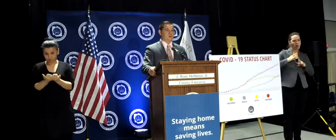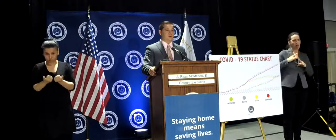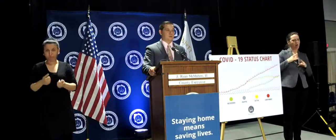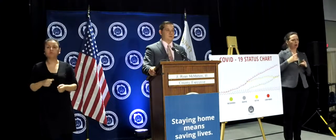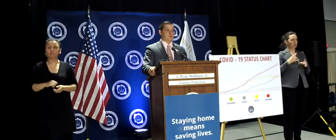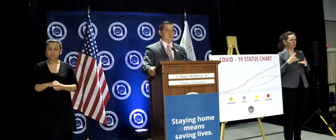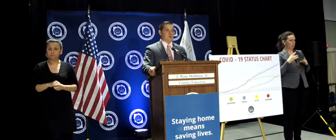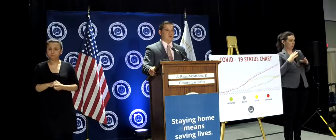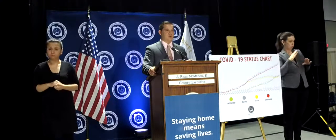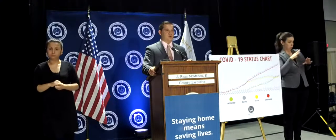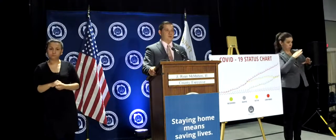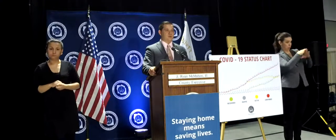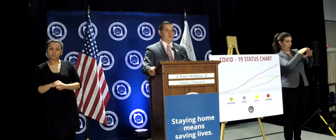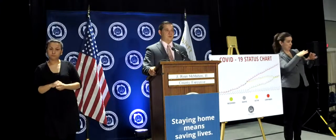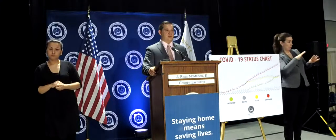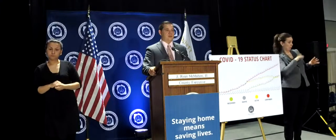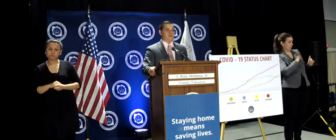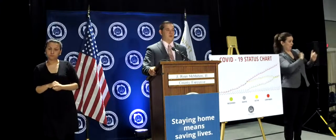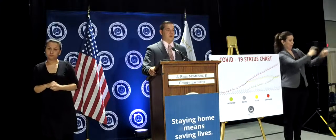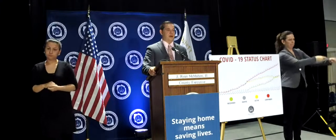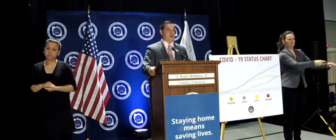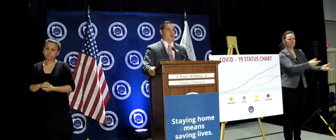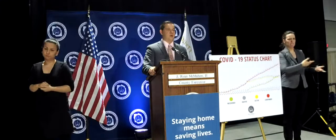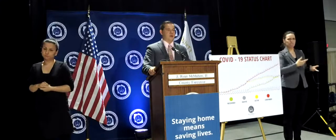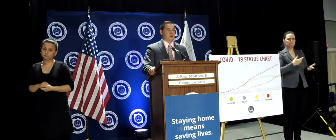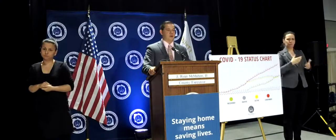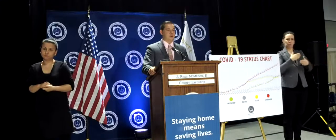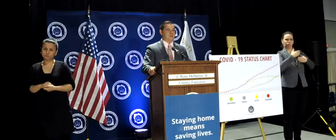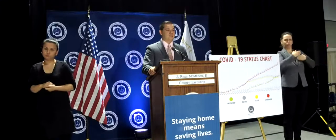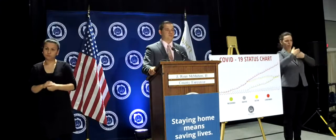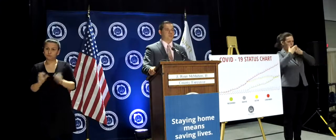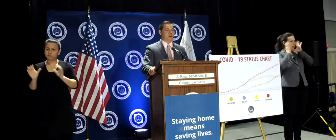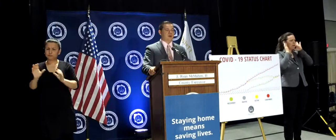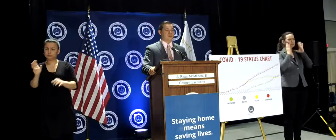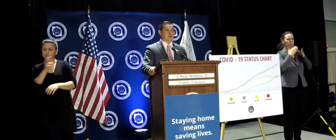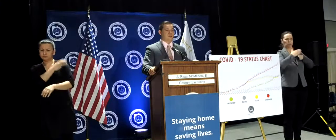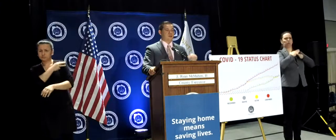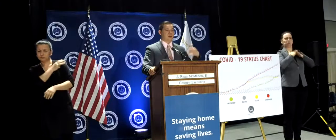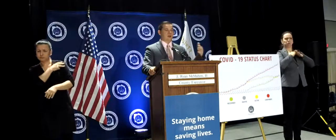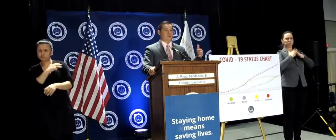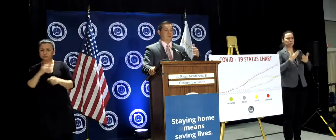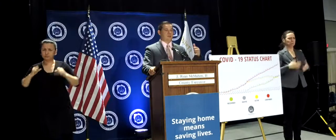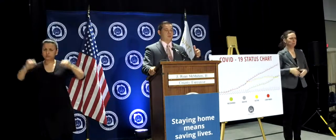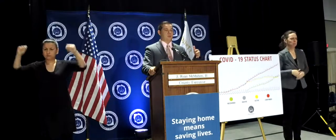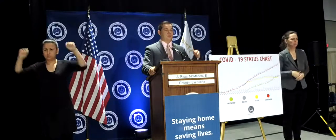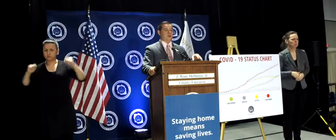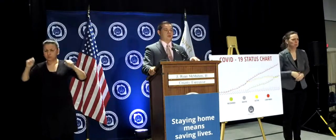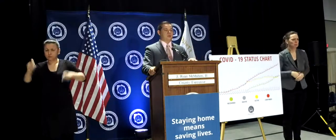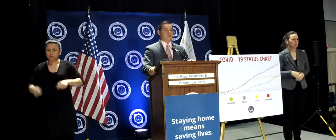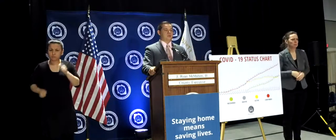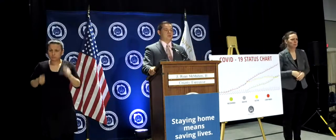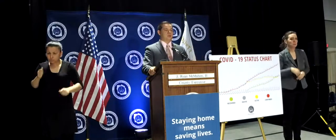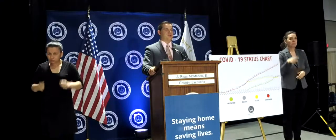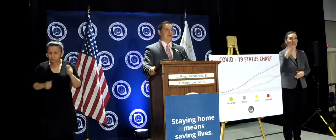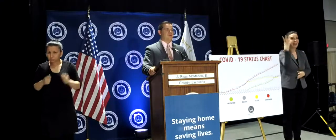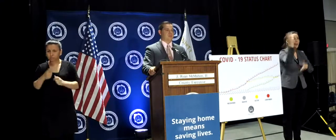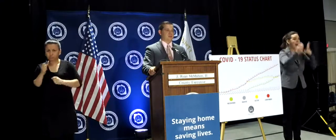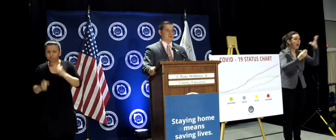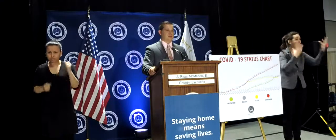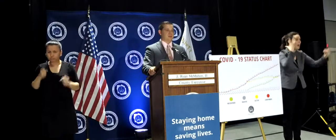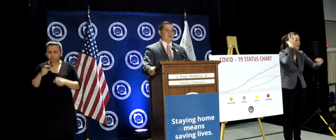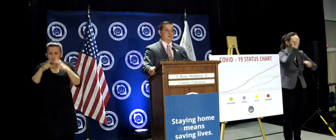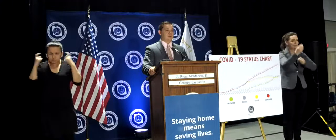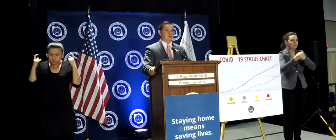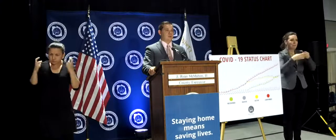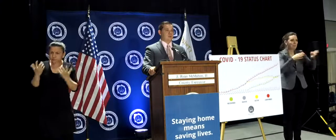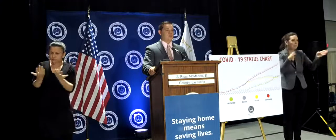if they're going to run with one of these, how well that's going to work out. But I think when you're out in public, it inspires